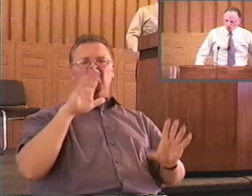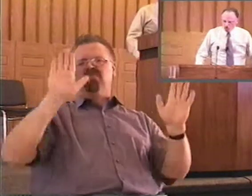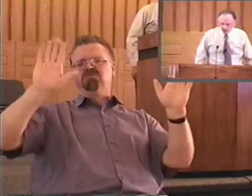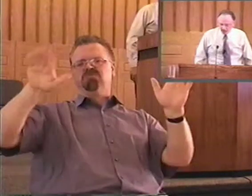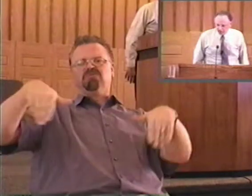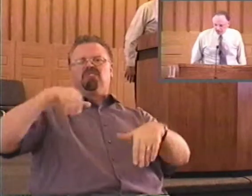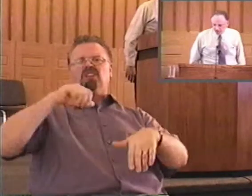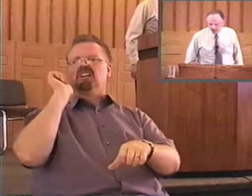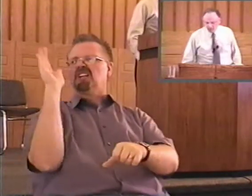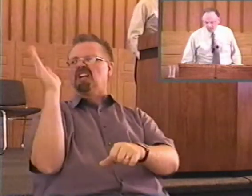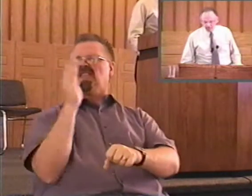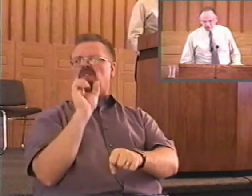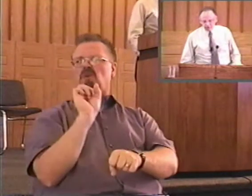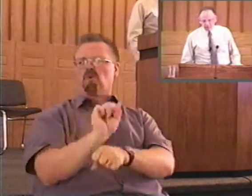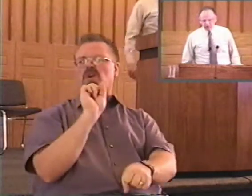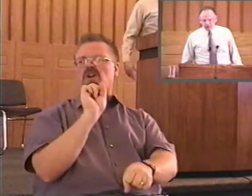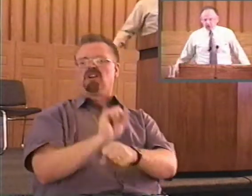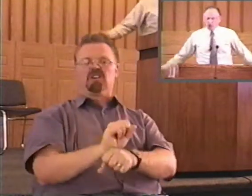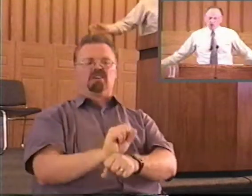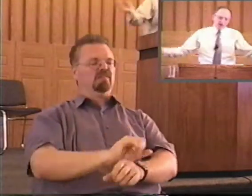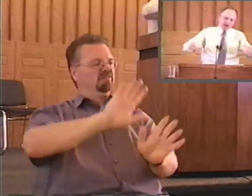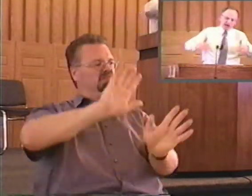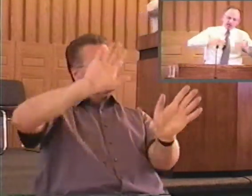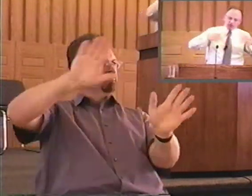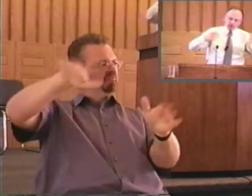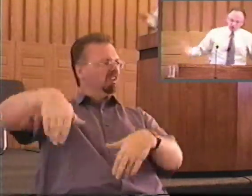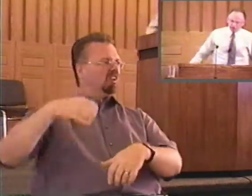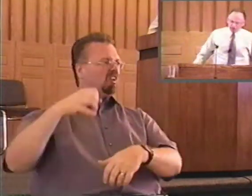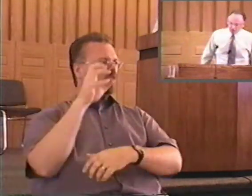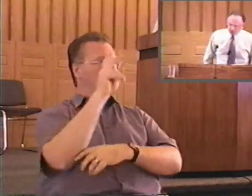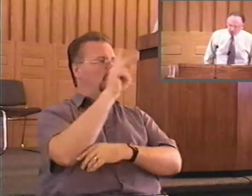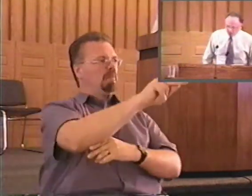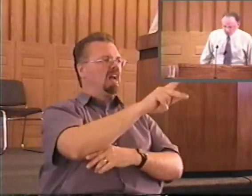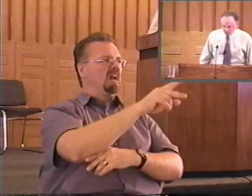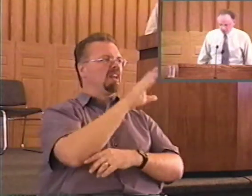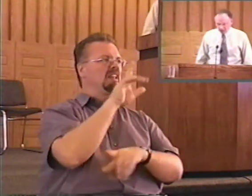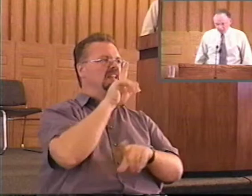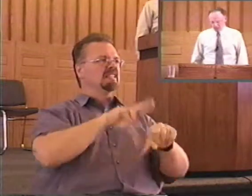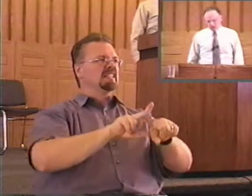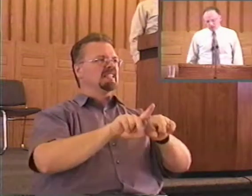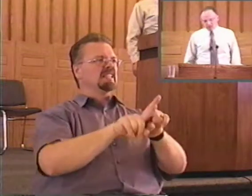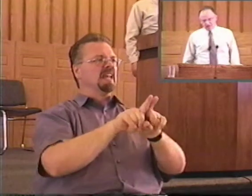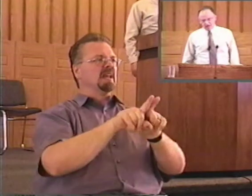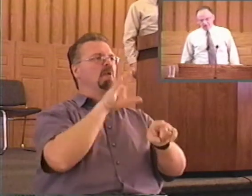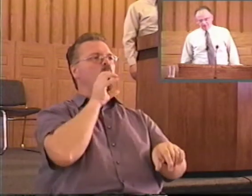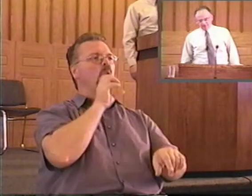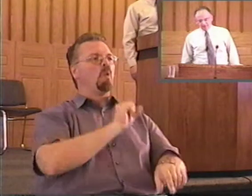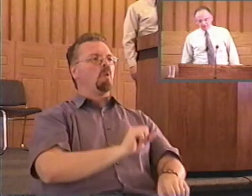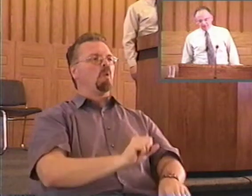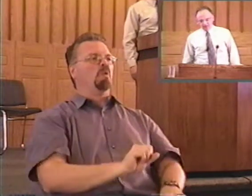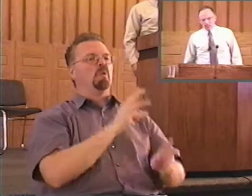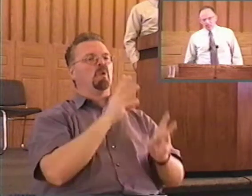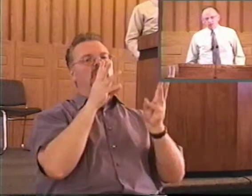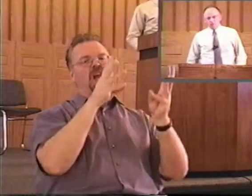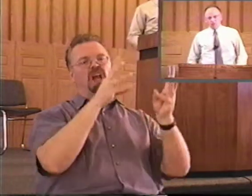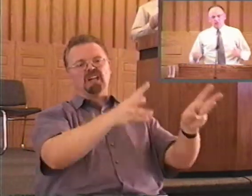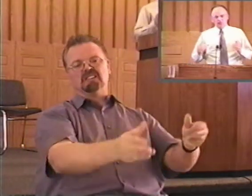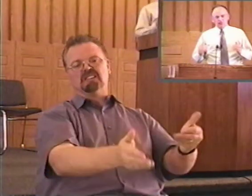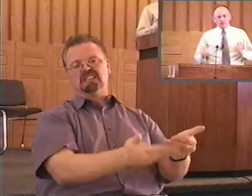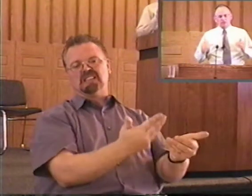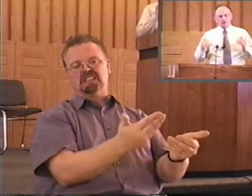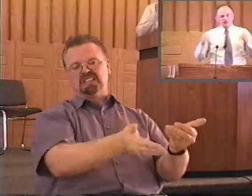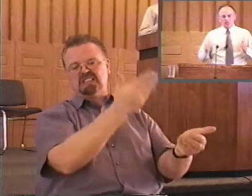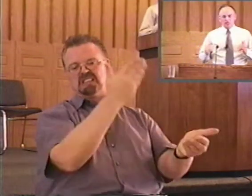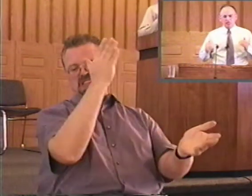that'll never work. Let's go back to just the simple, basic stuff. And